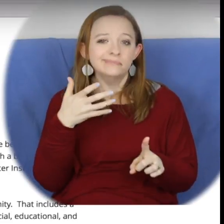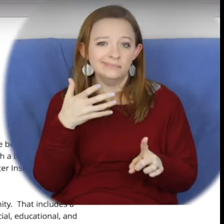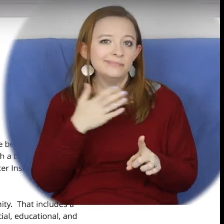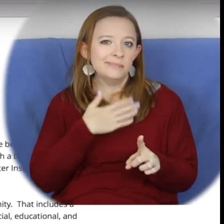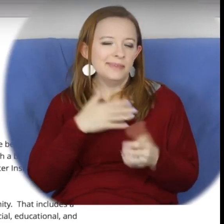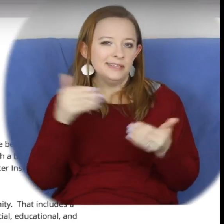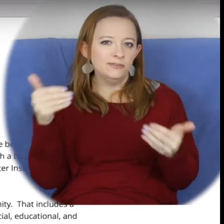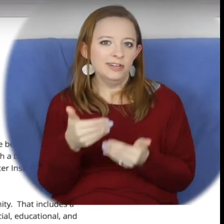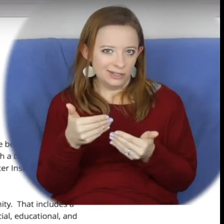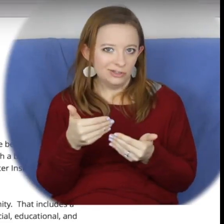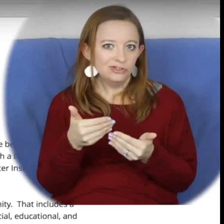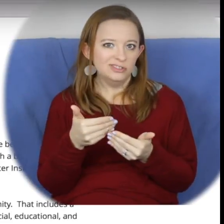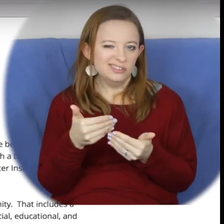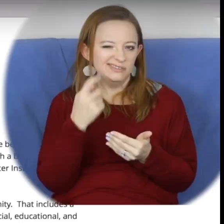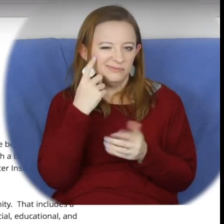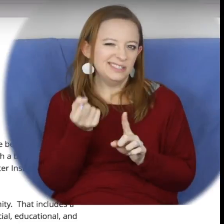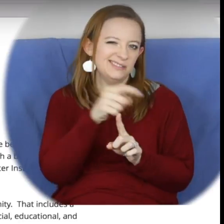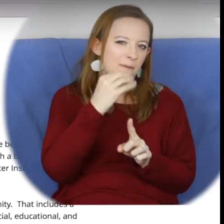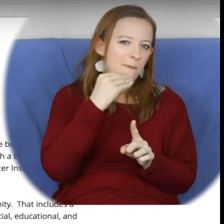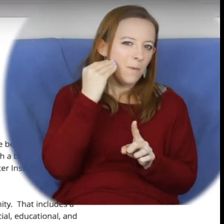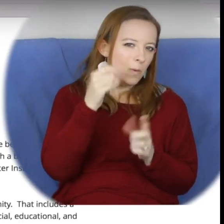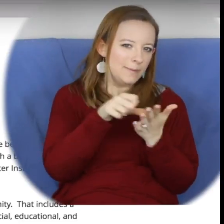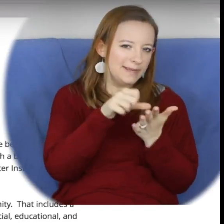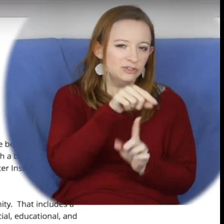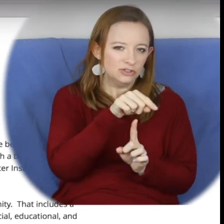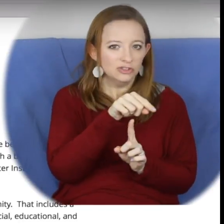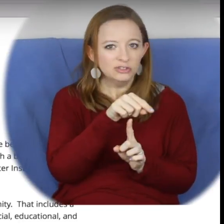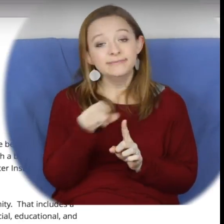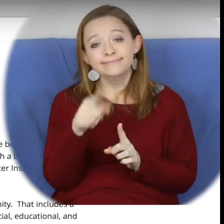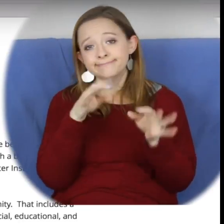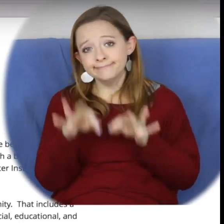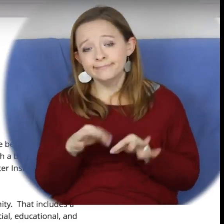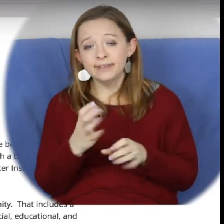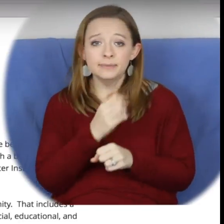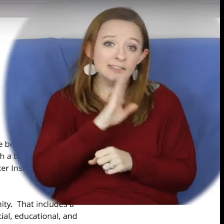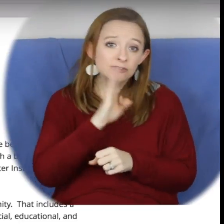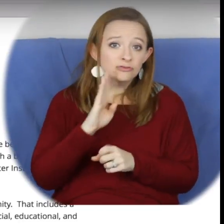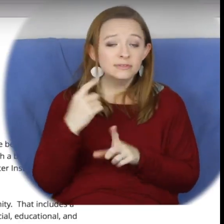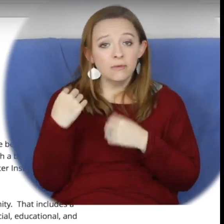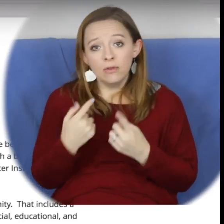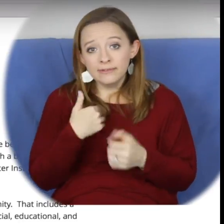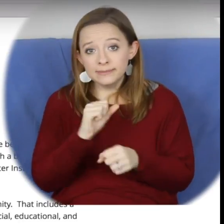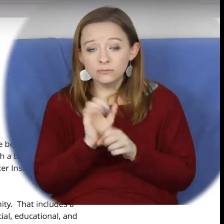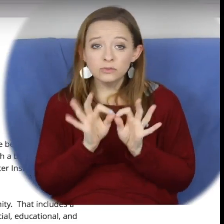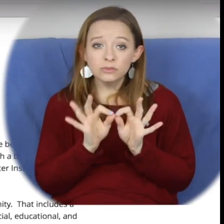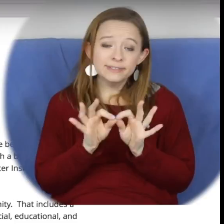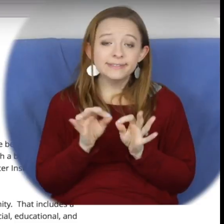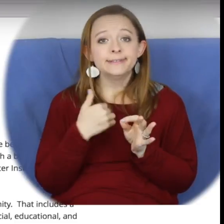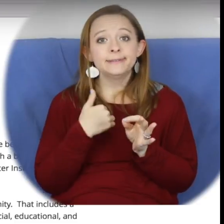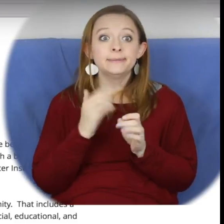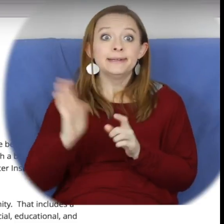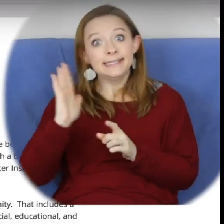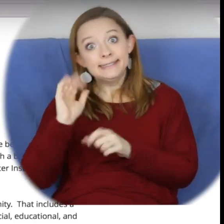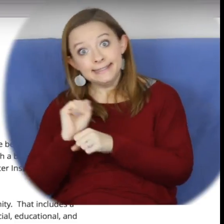and that's again an expansion of my career and like a welcome to myself is like my